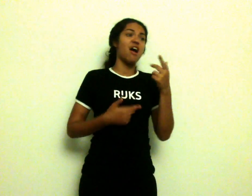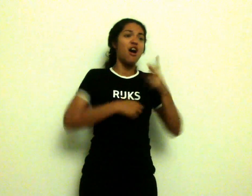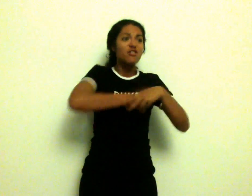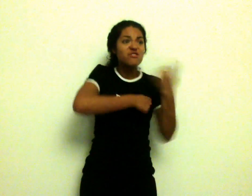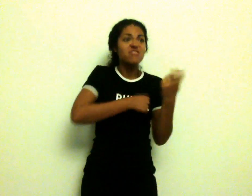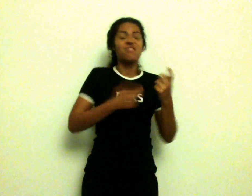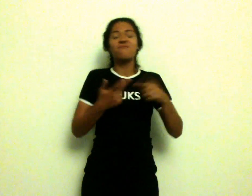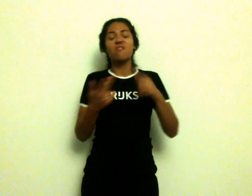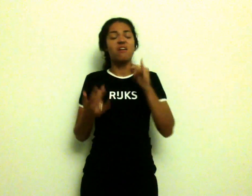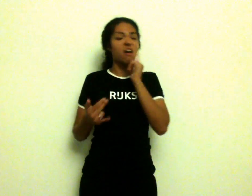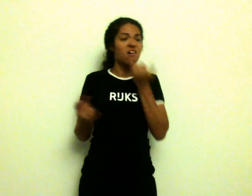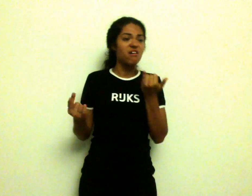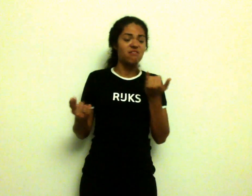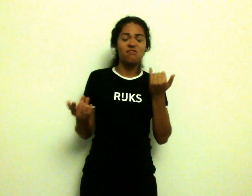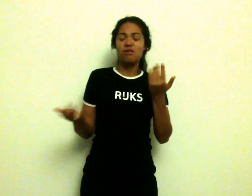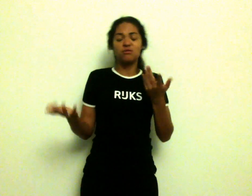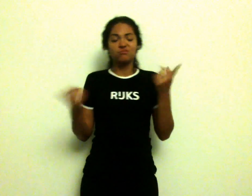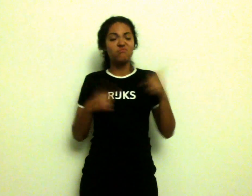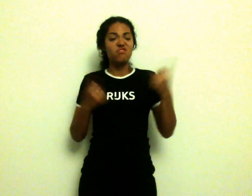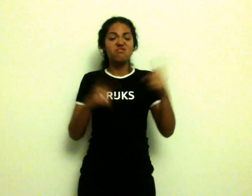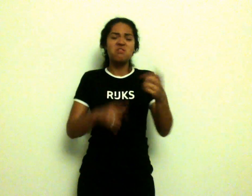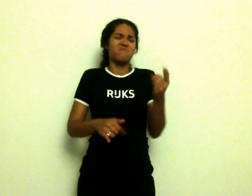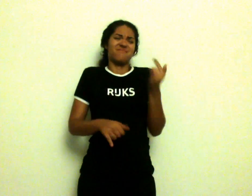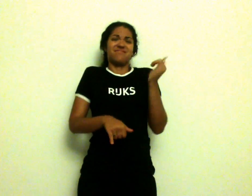but the sound of man worshipping his maker.